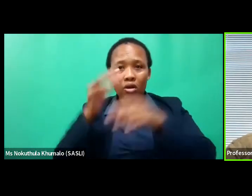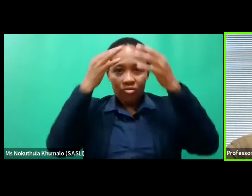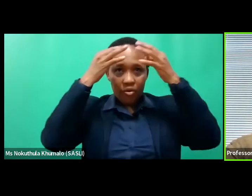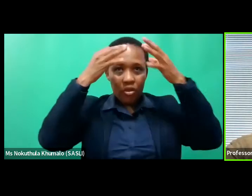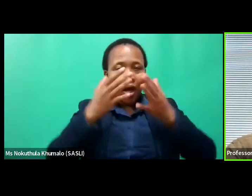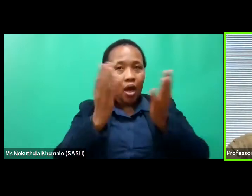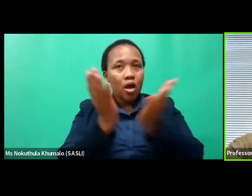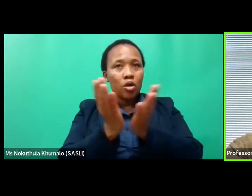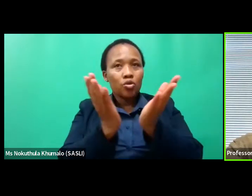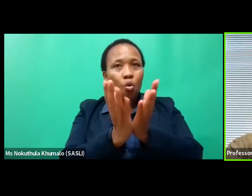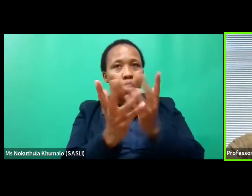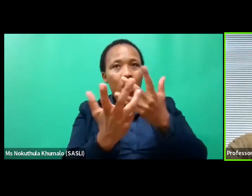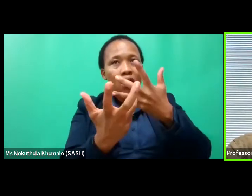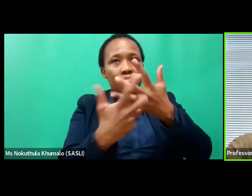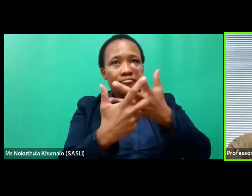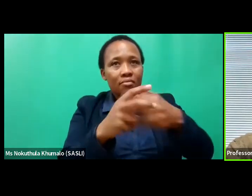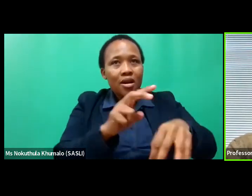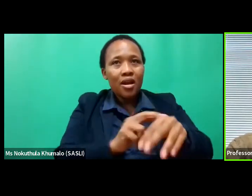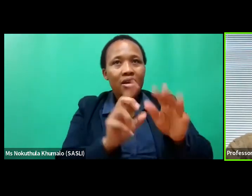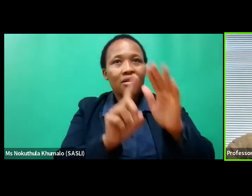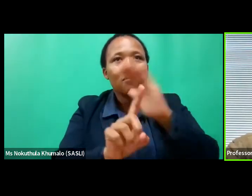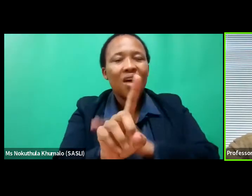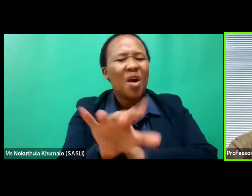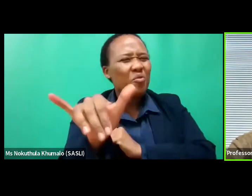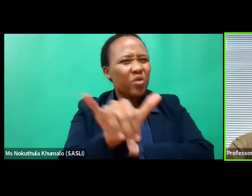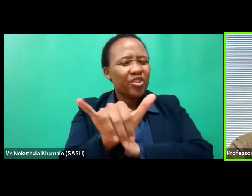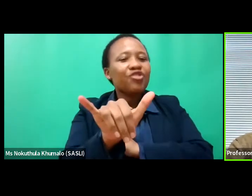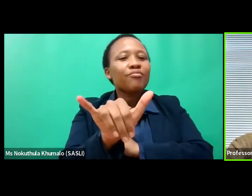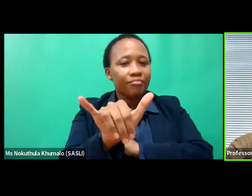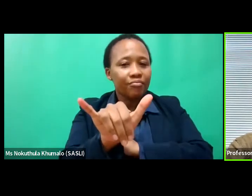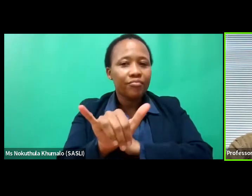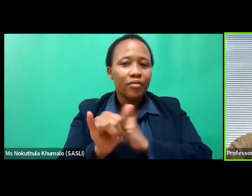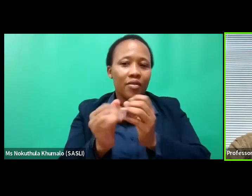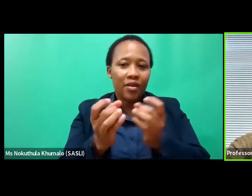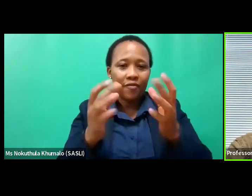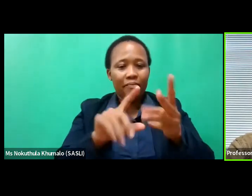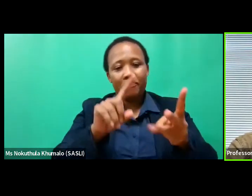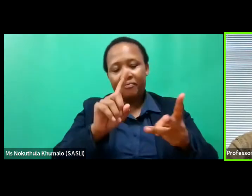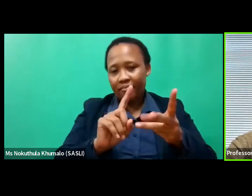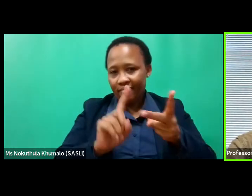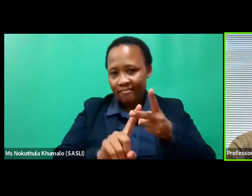and the assessment and the curriculum, right?